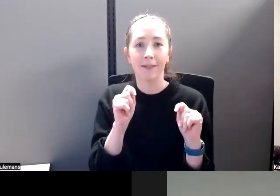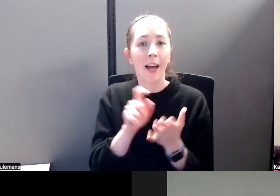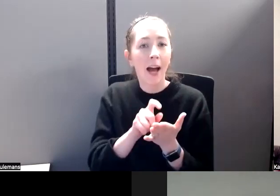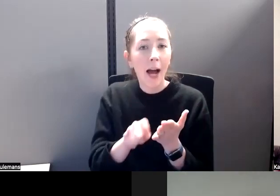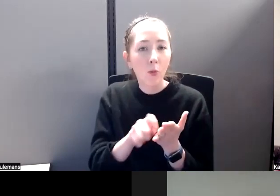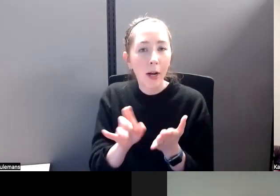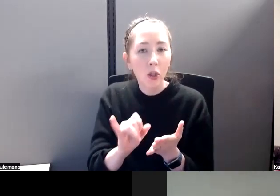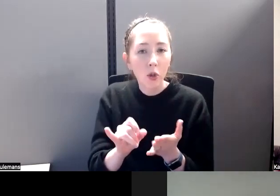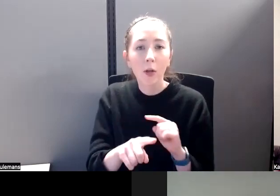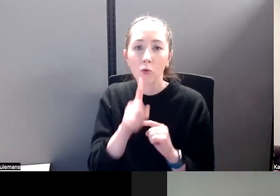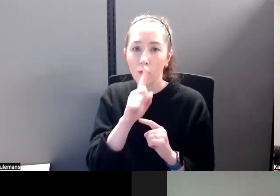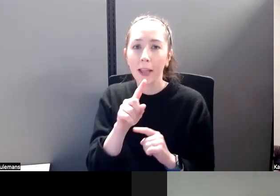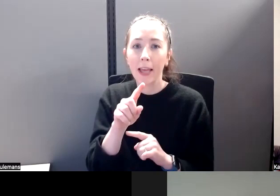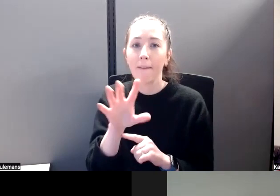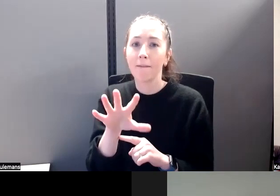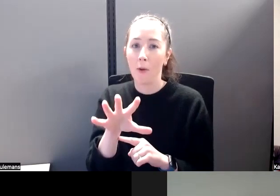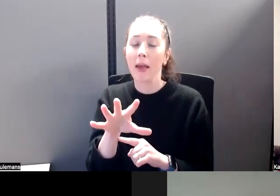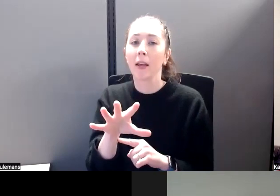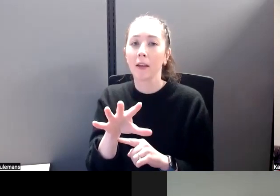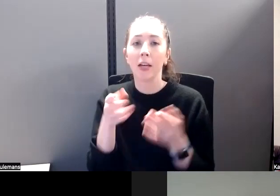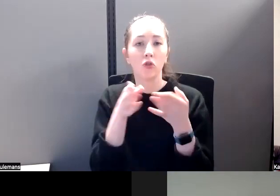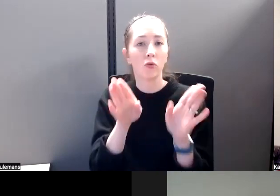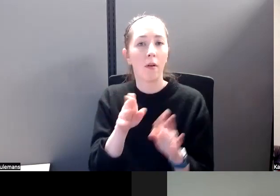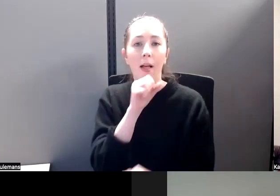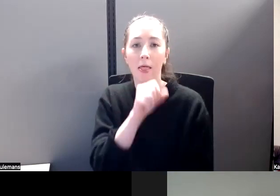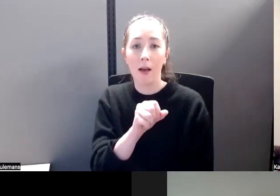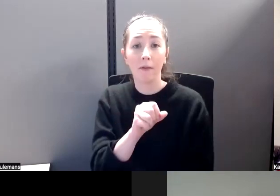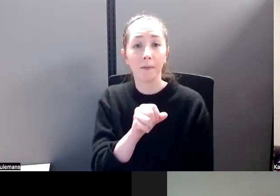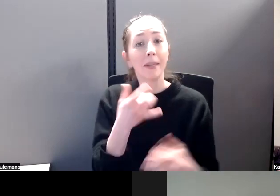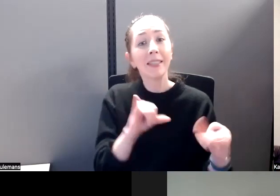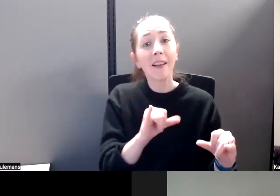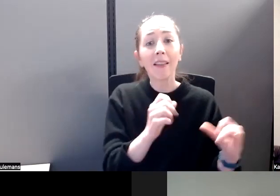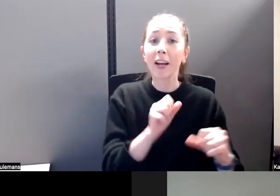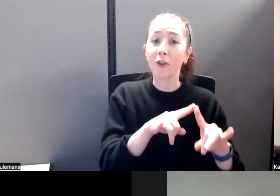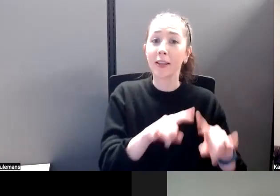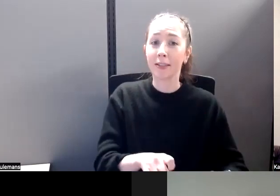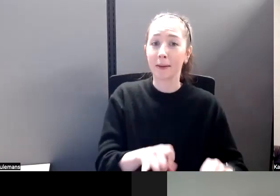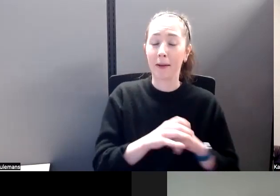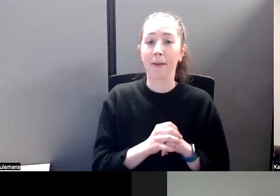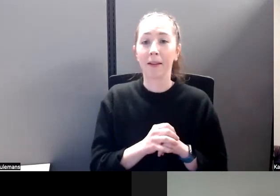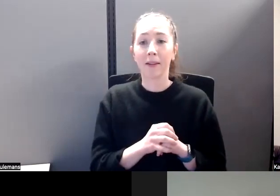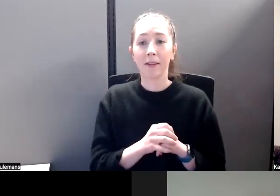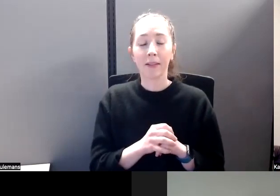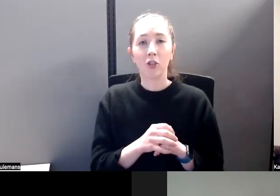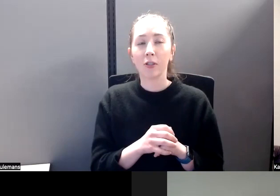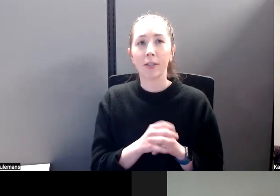it's really filmmaking. I'm a filmmaker as a whole and still an actor. You know, like it's just,